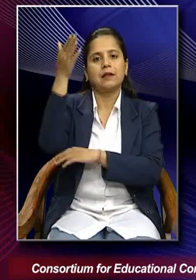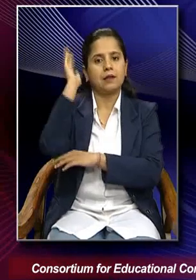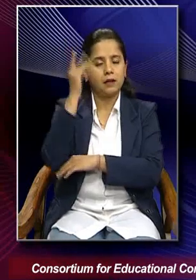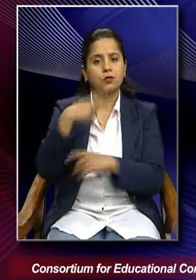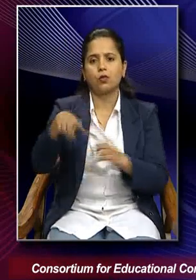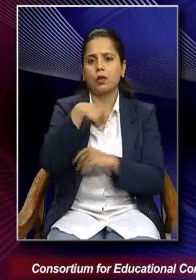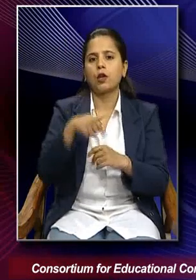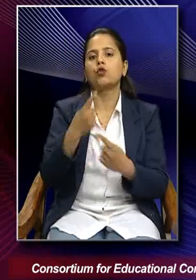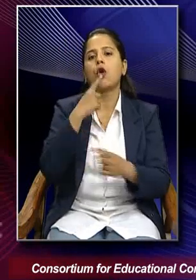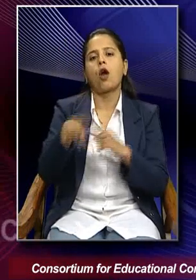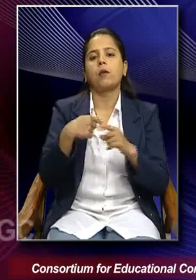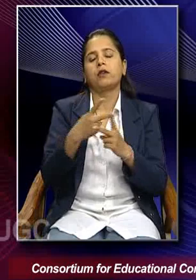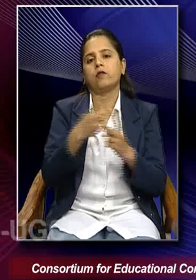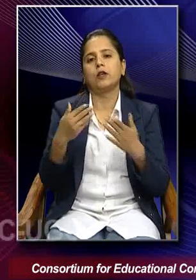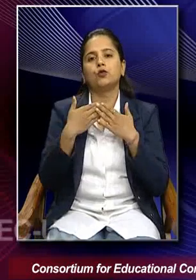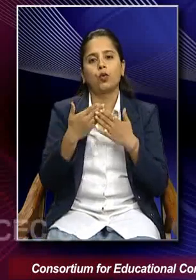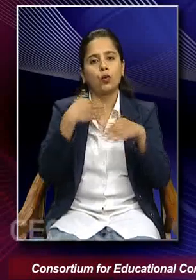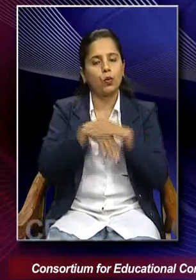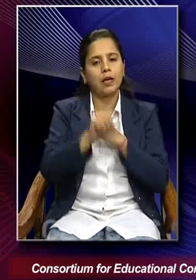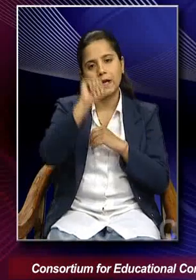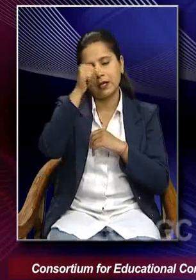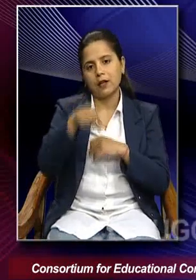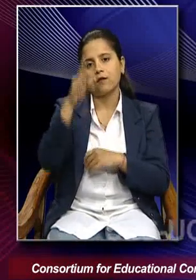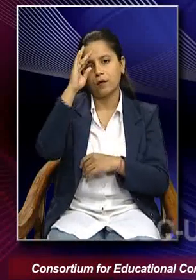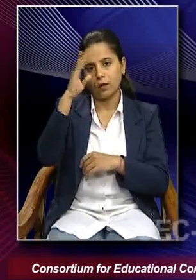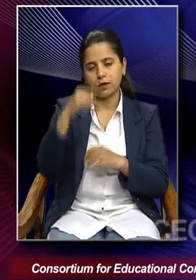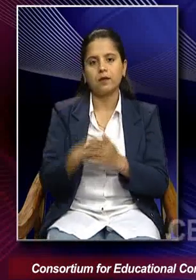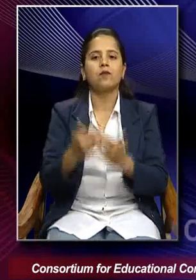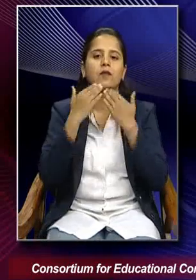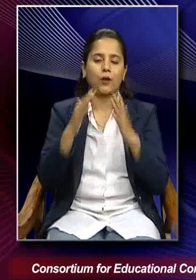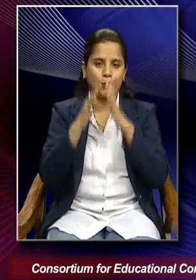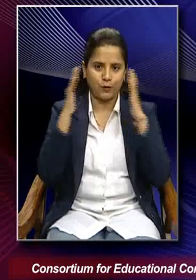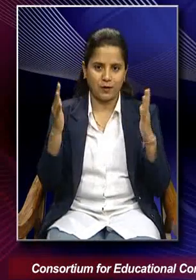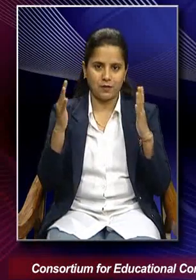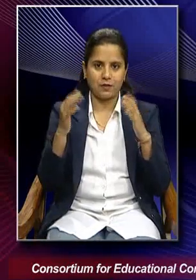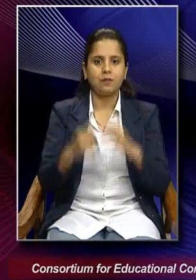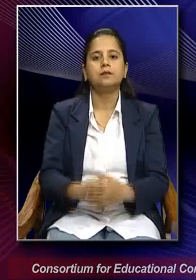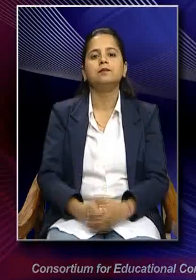where we will talk about various schools in Indian philosophy. So thank you so much.